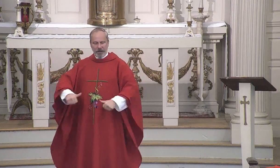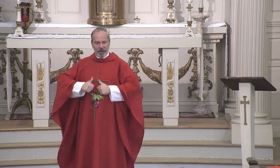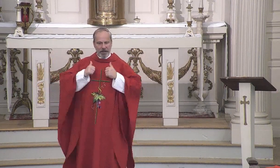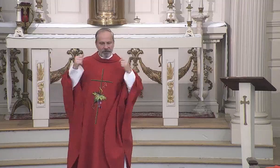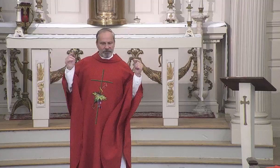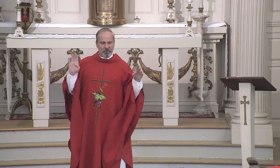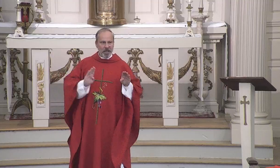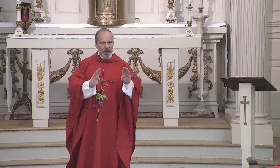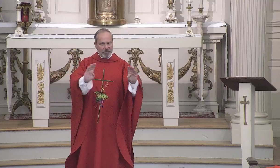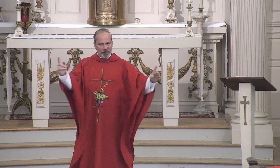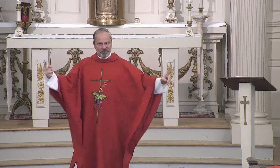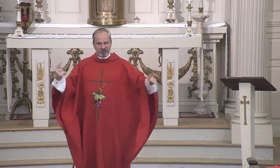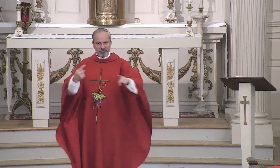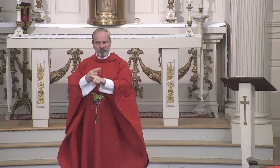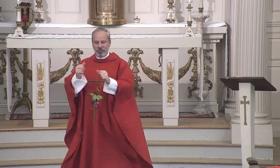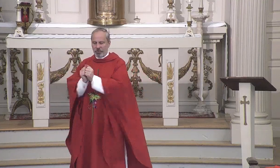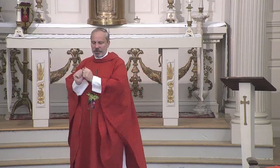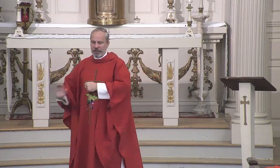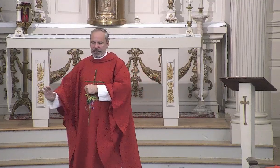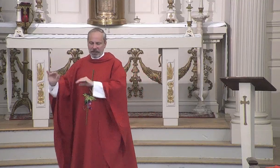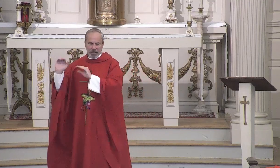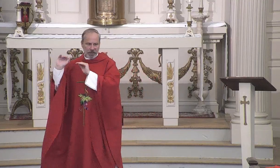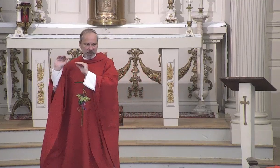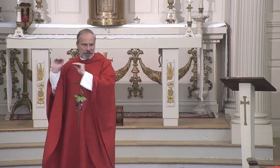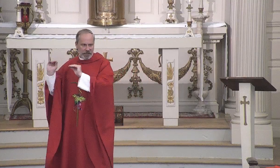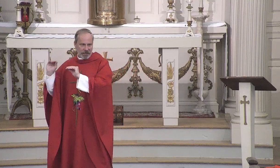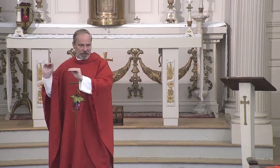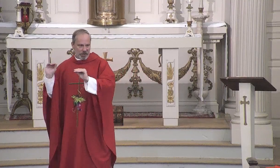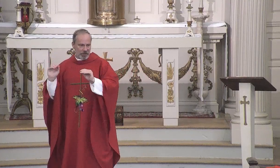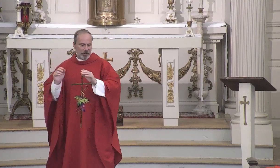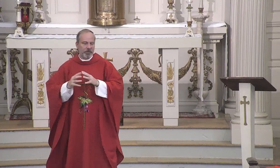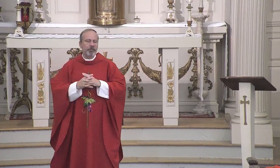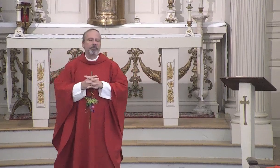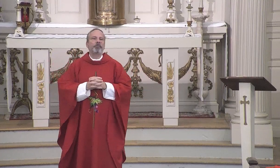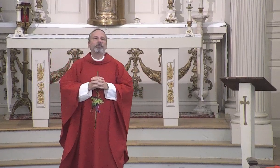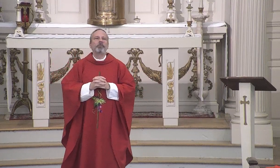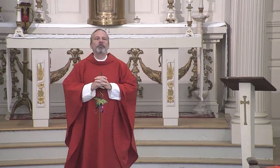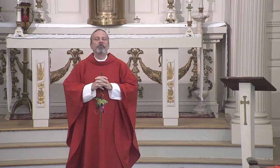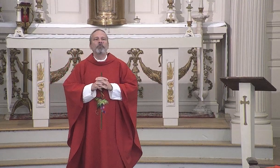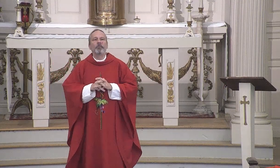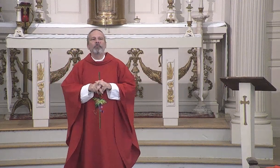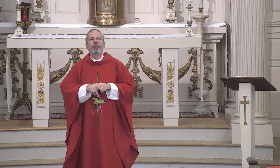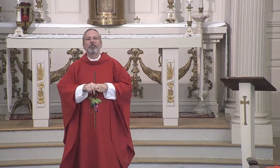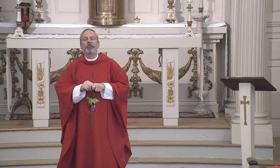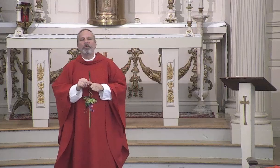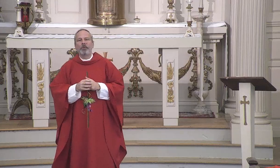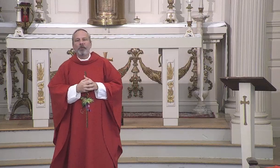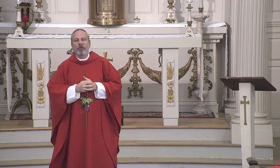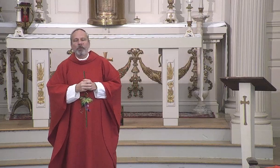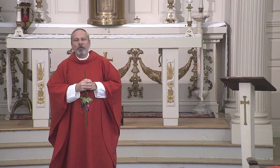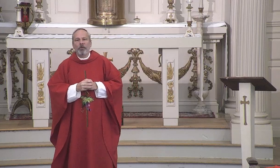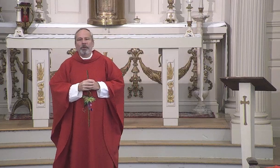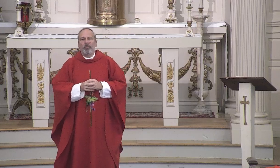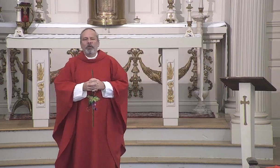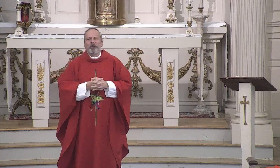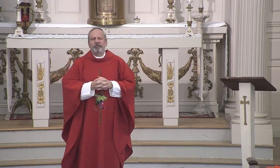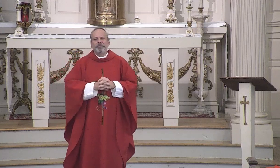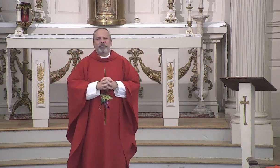show what their teachings say, that their behaviors are hypocritical.